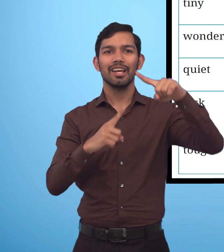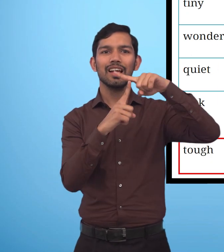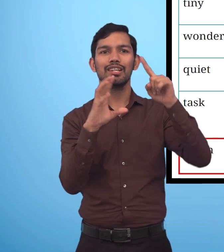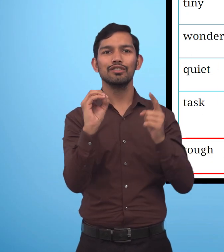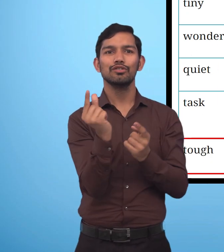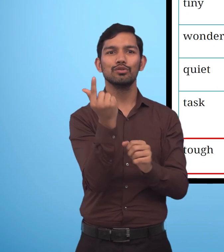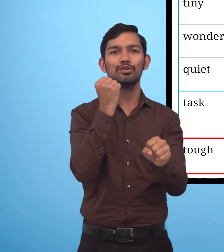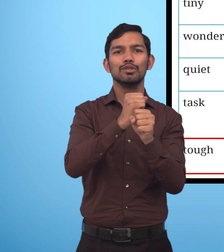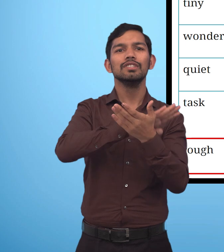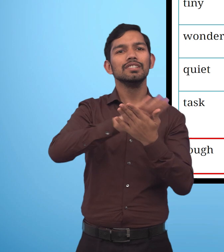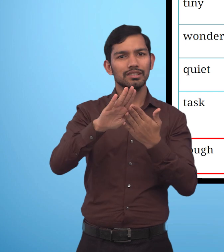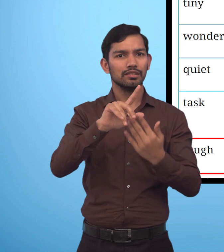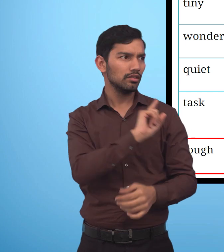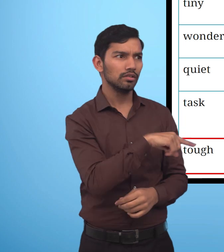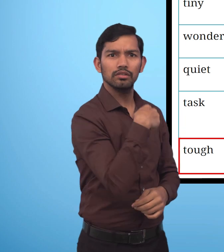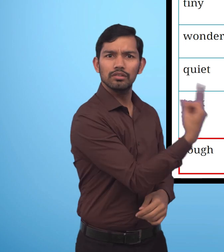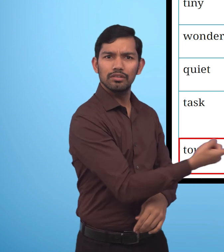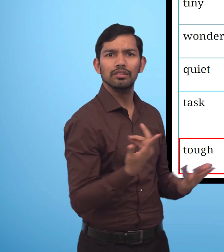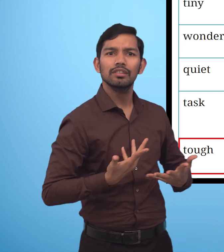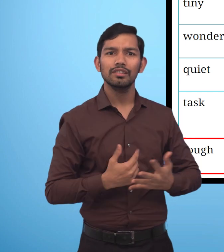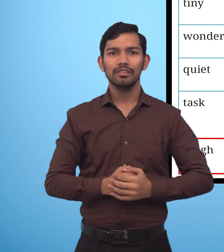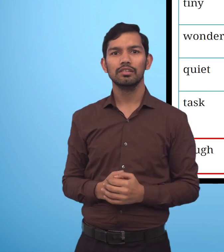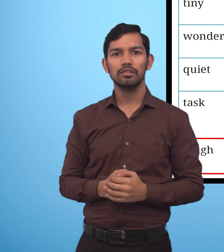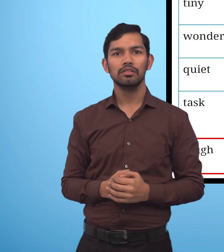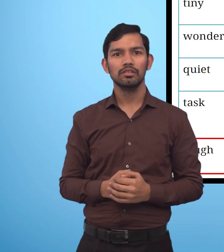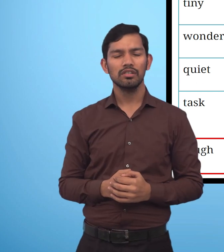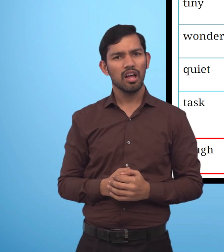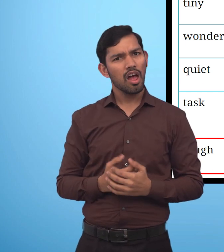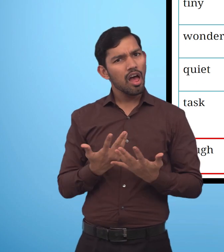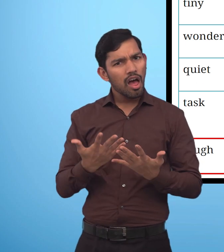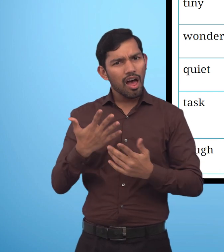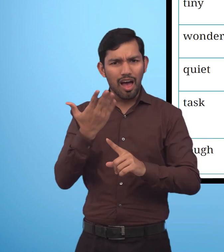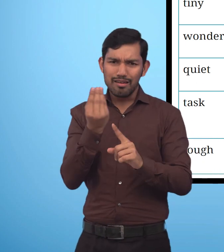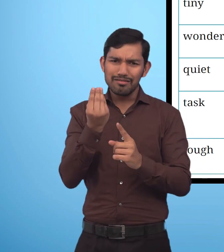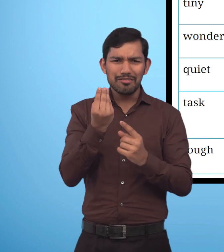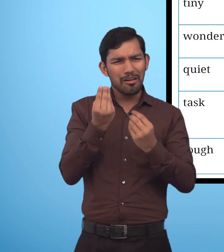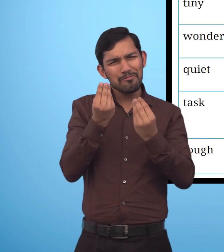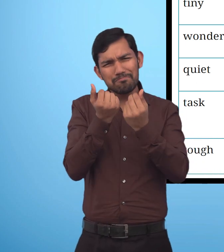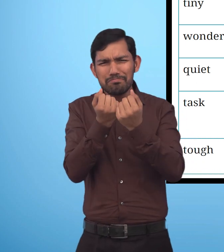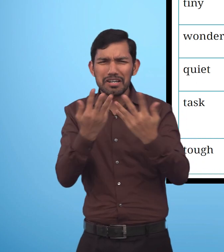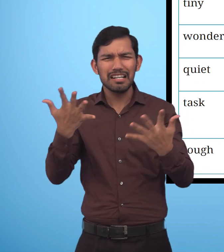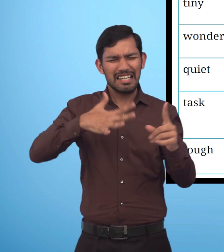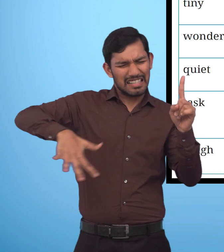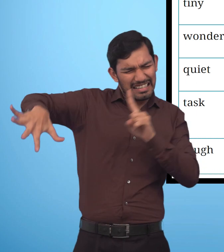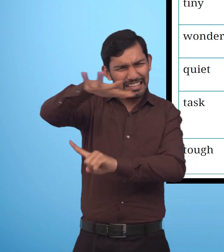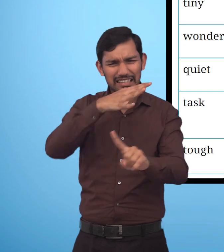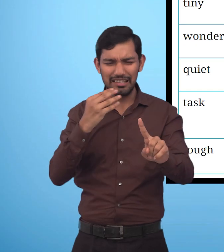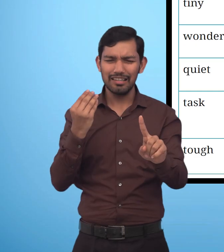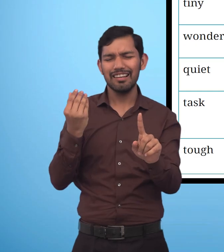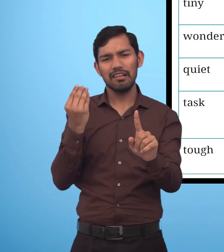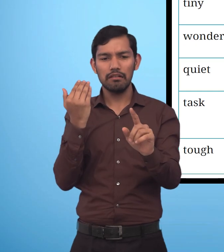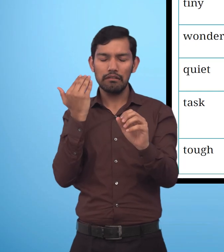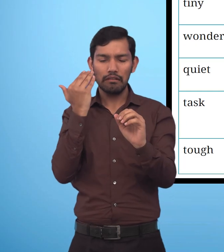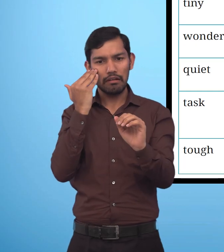Tough. We know that tough times can be